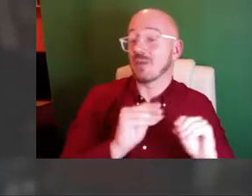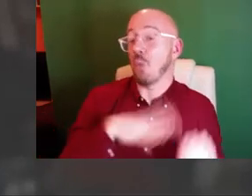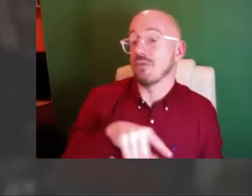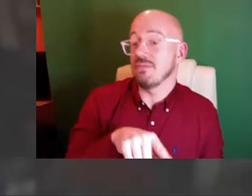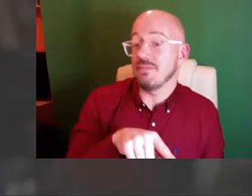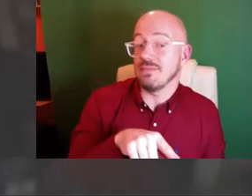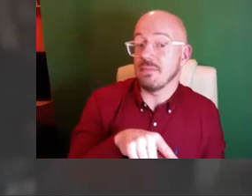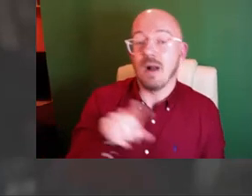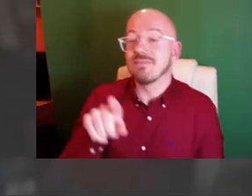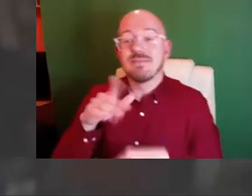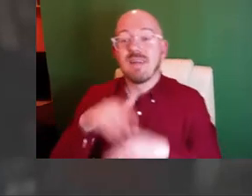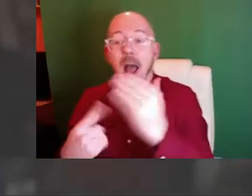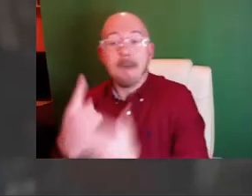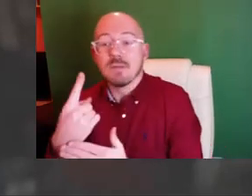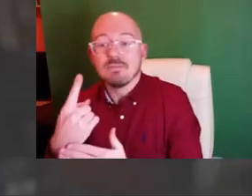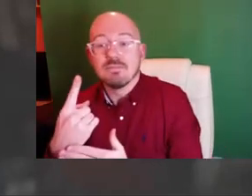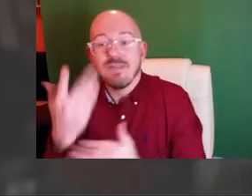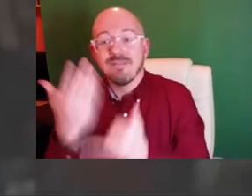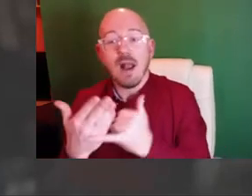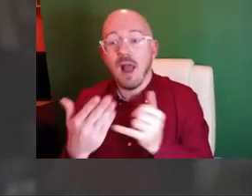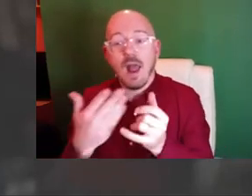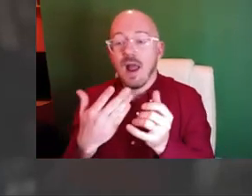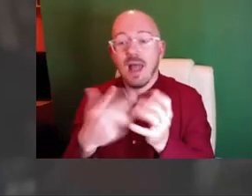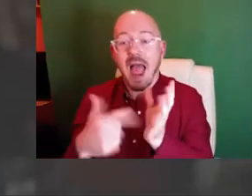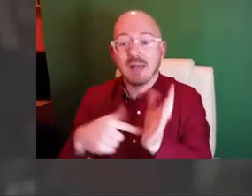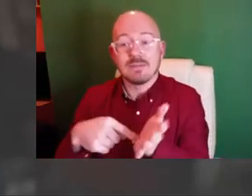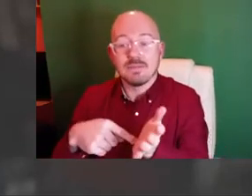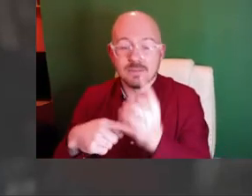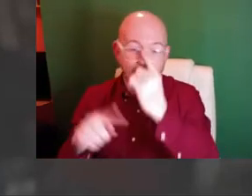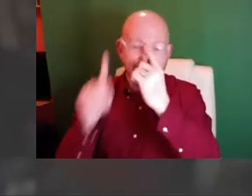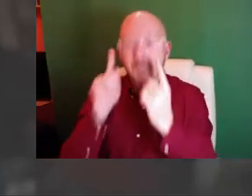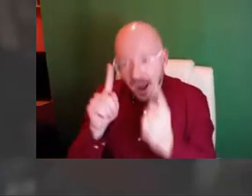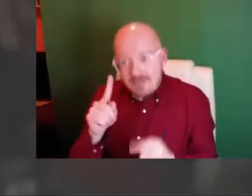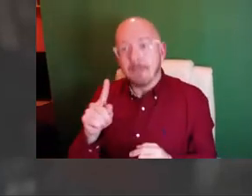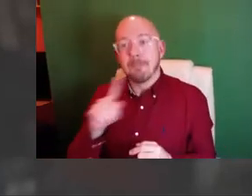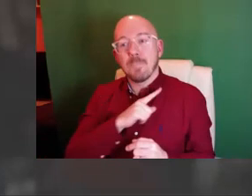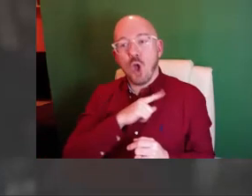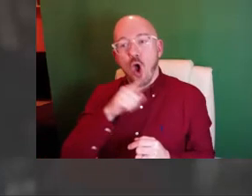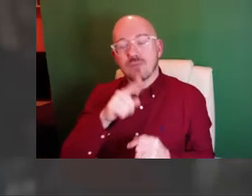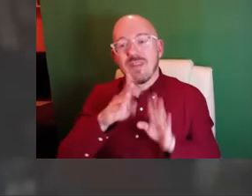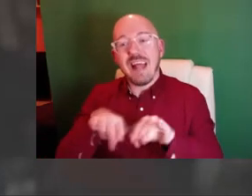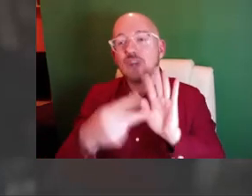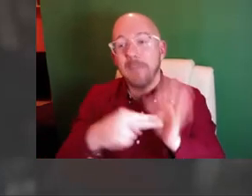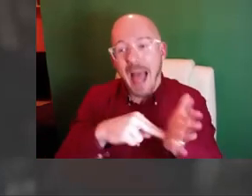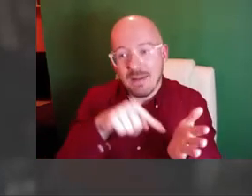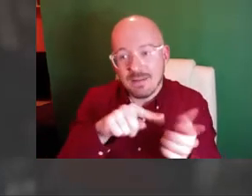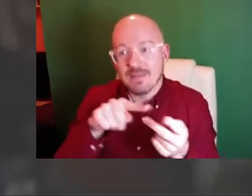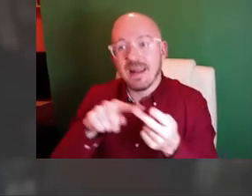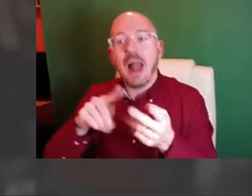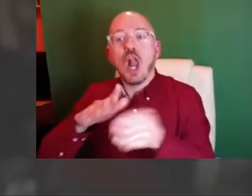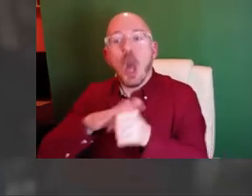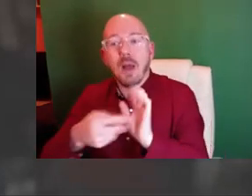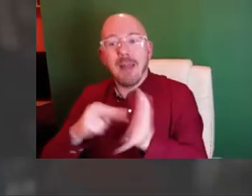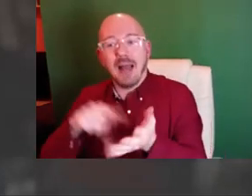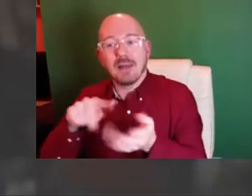Because this inclusion would have led to significant improvements in deaf education, but unfortunately this did not appear in the final version